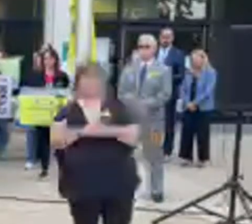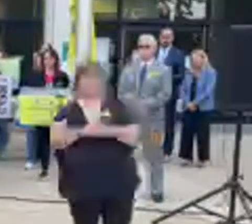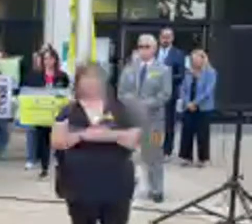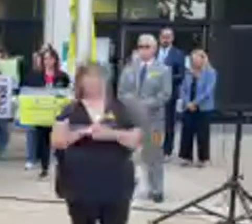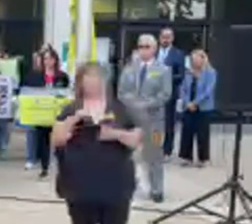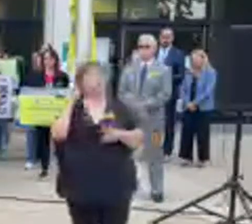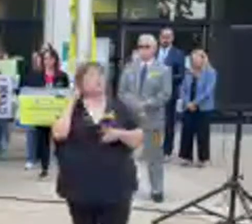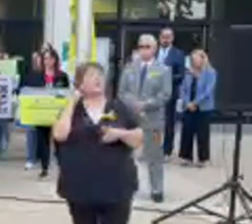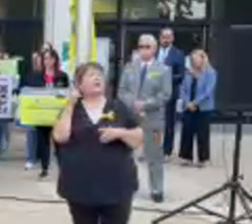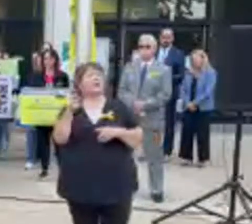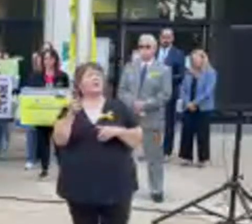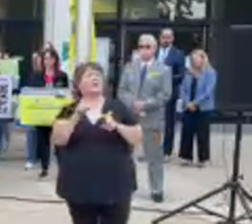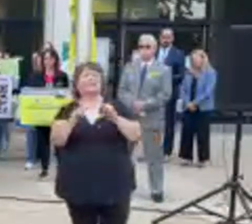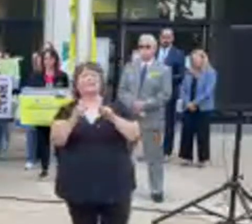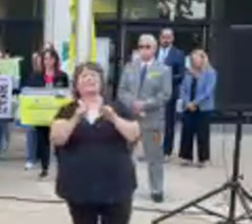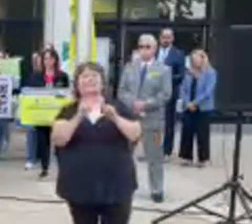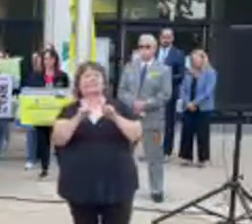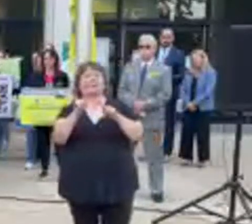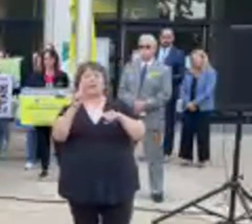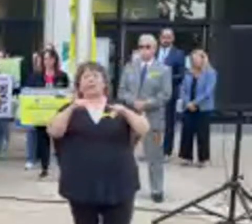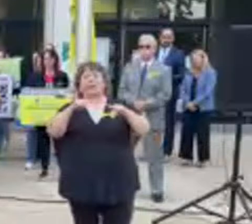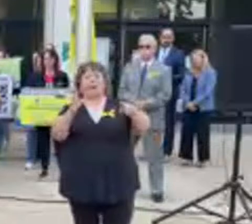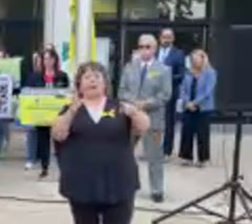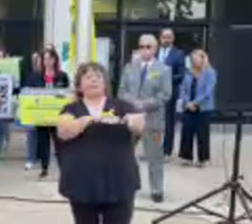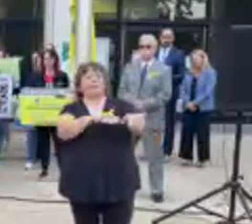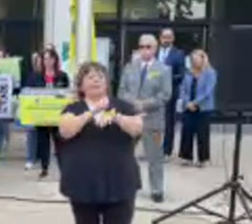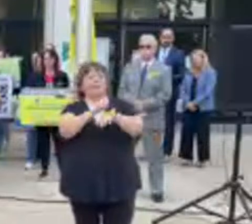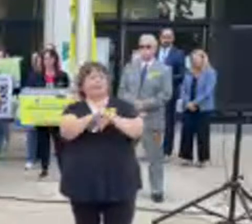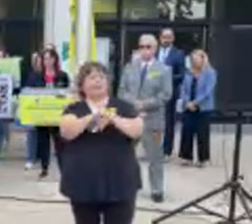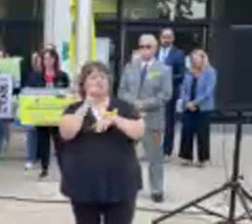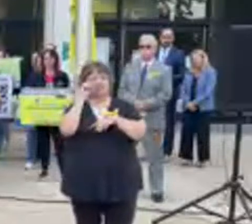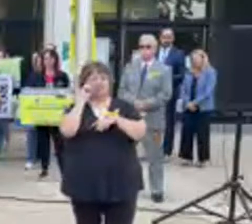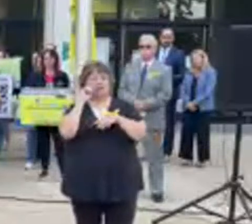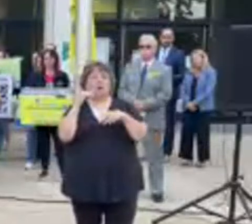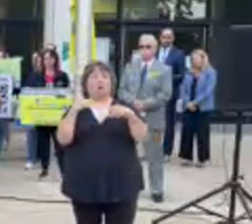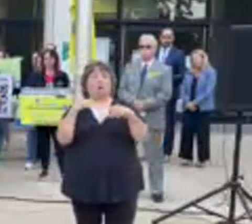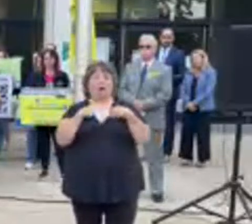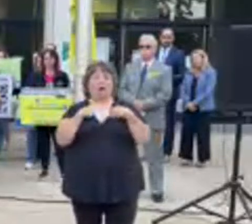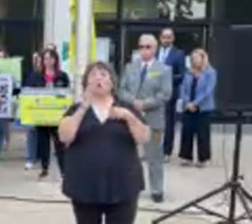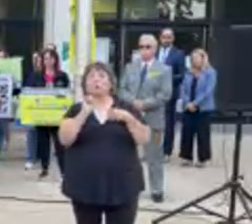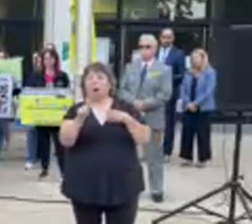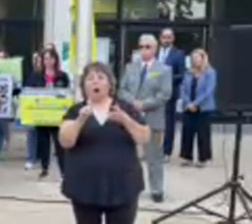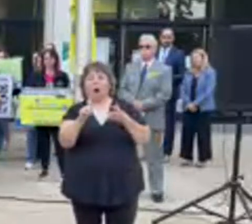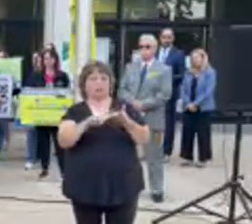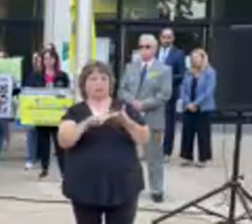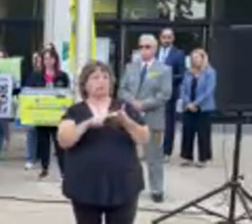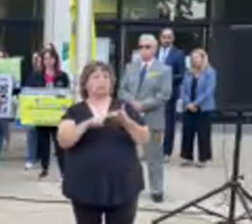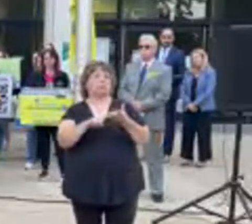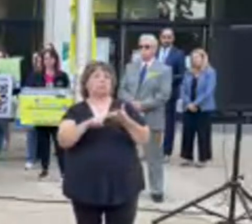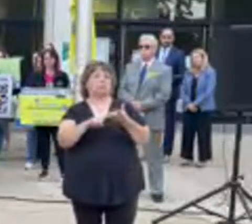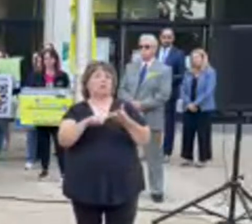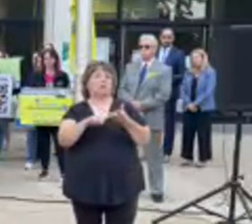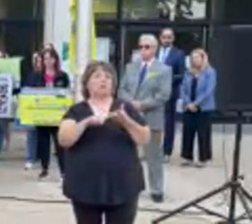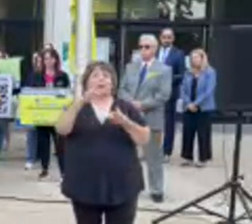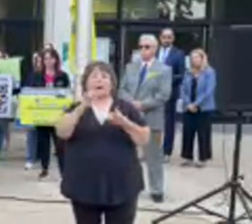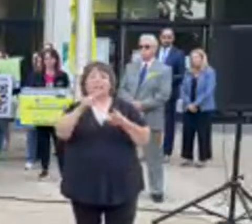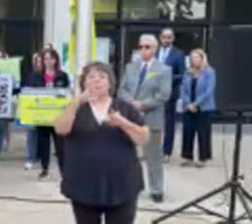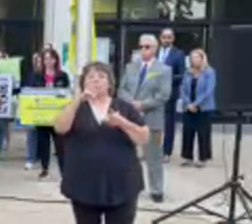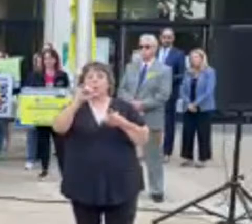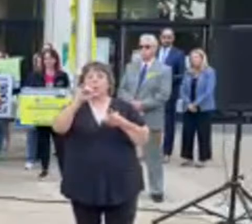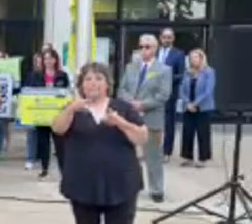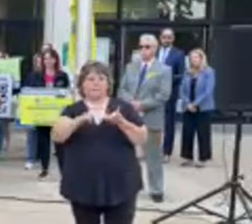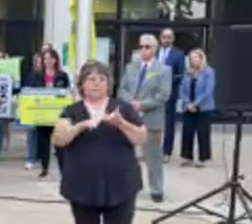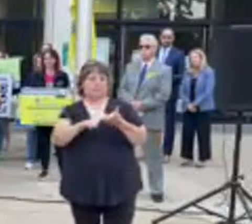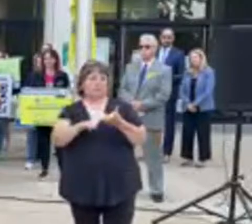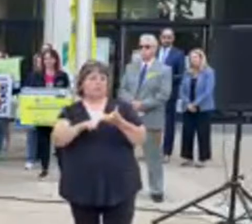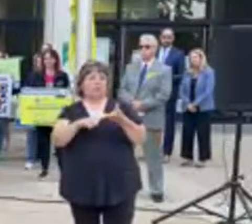you'll hear a lot of very diverse musical influences. We have rock, we have hip hop and rap. Our